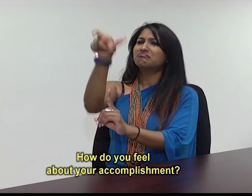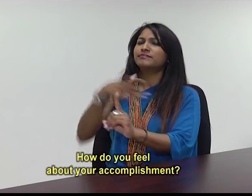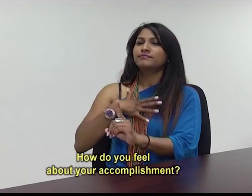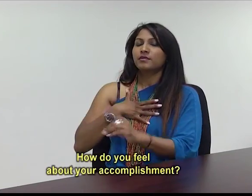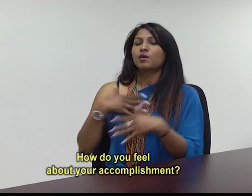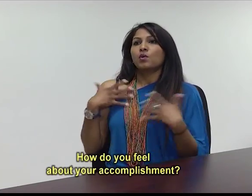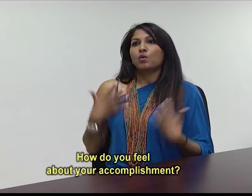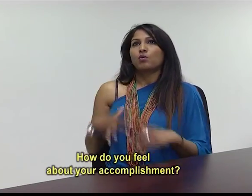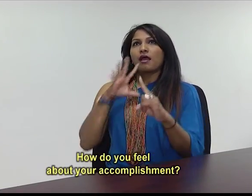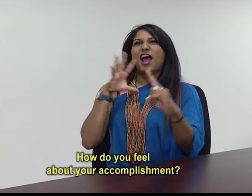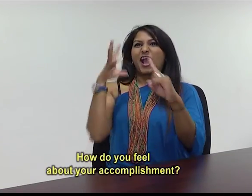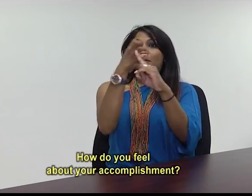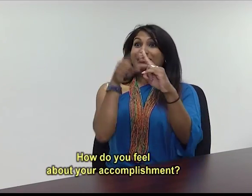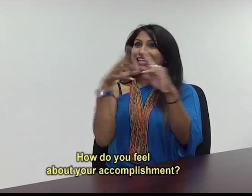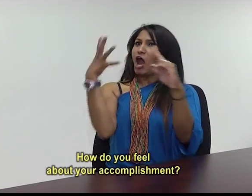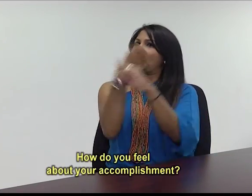Feel about your accomplishment?